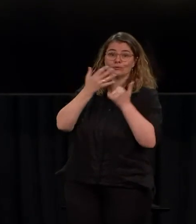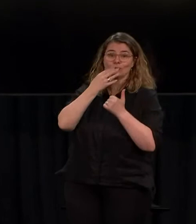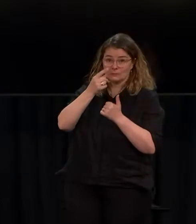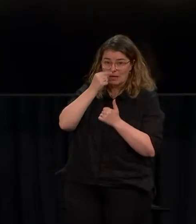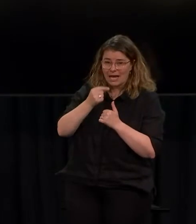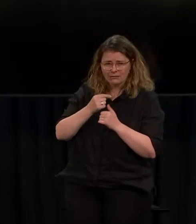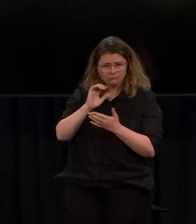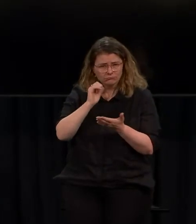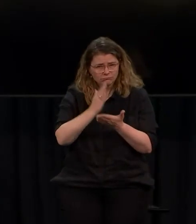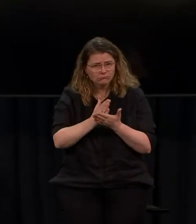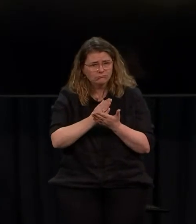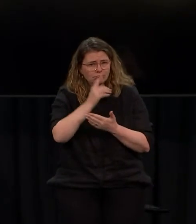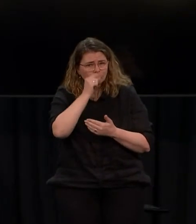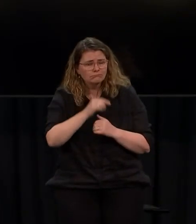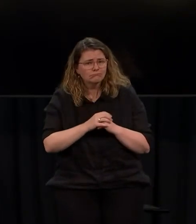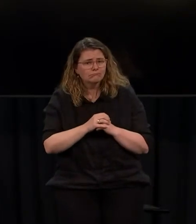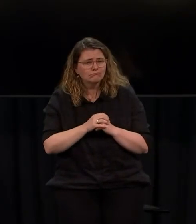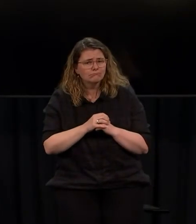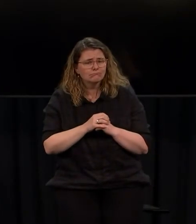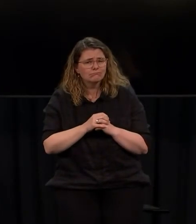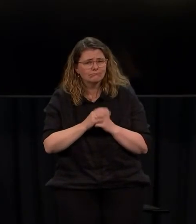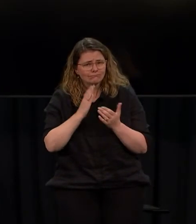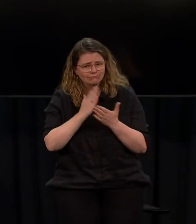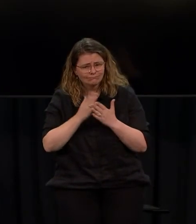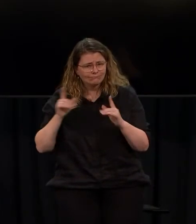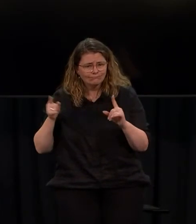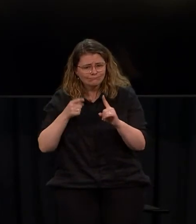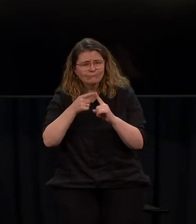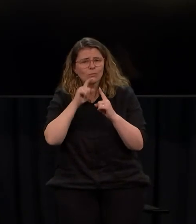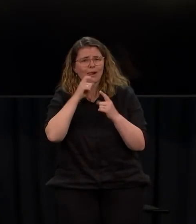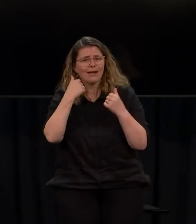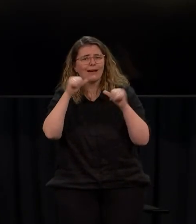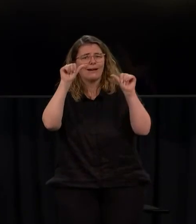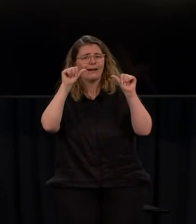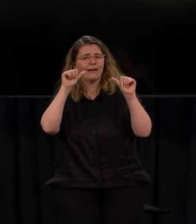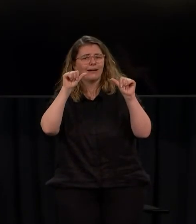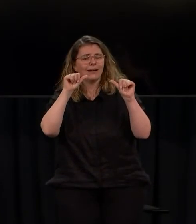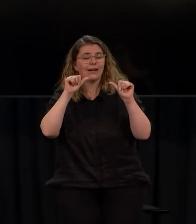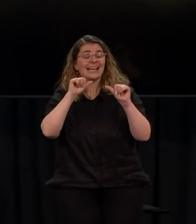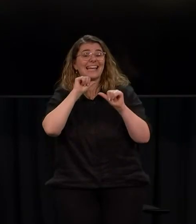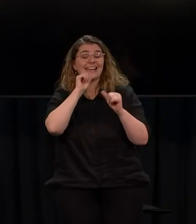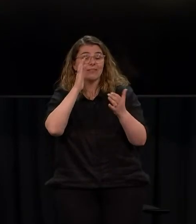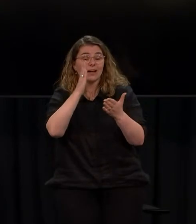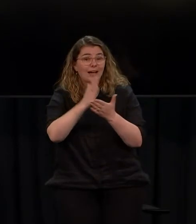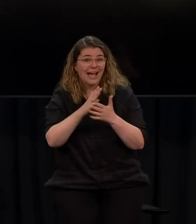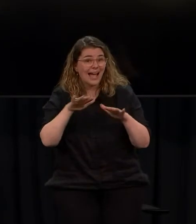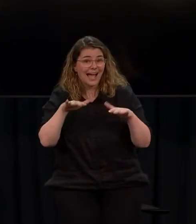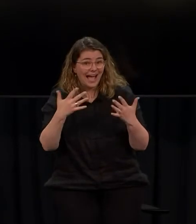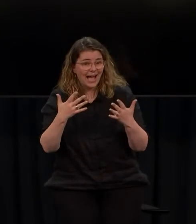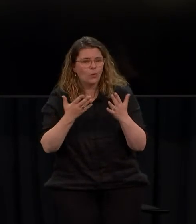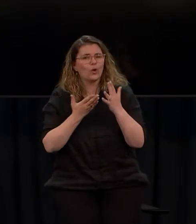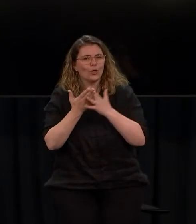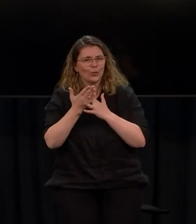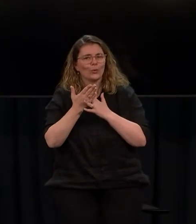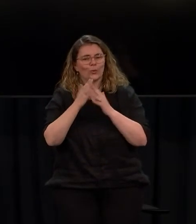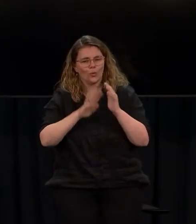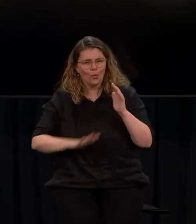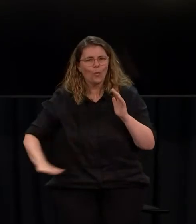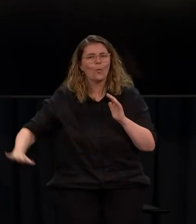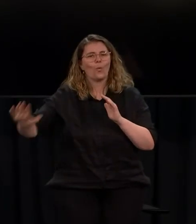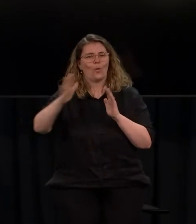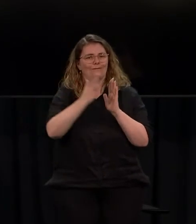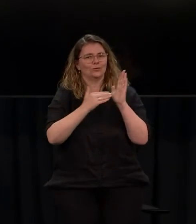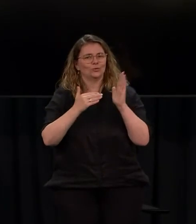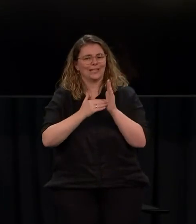But what I would continue to say to everyone is that what will give us greater certainty, of course, will be all